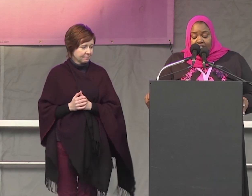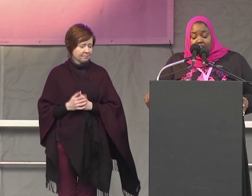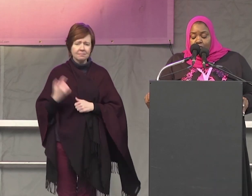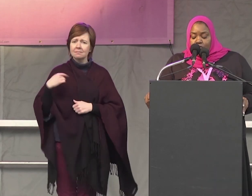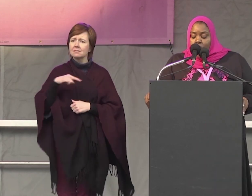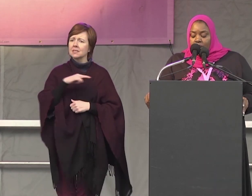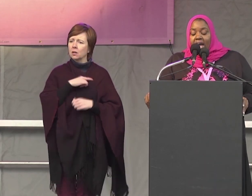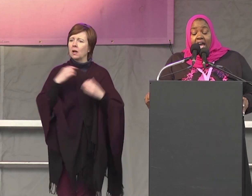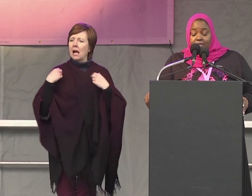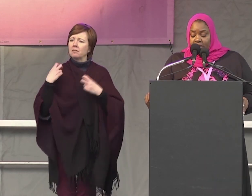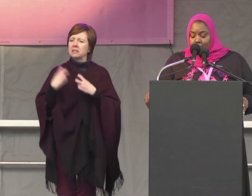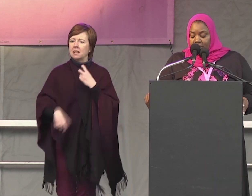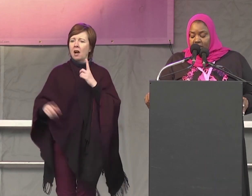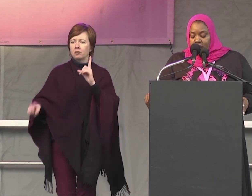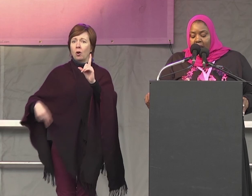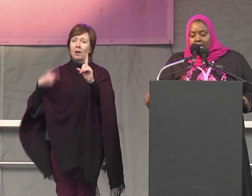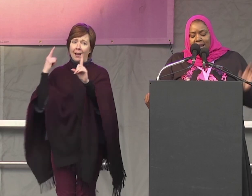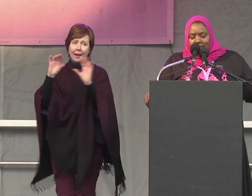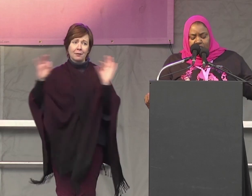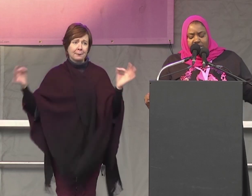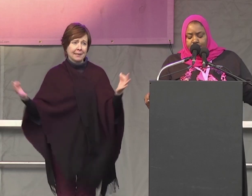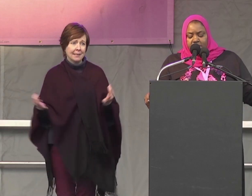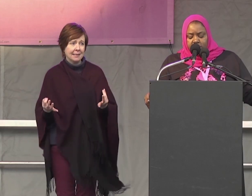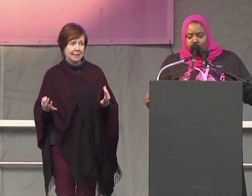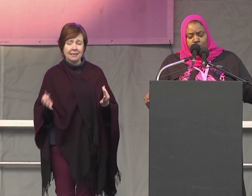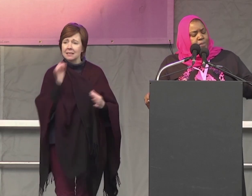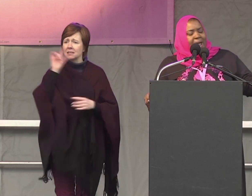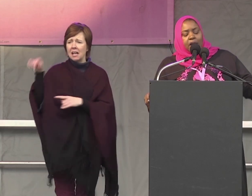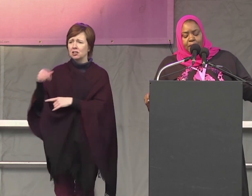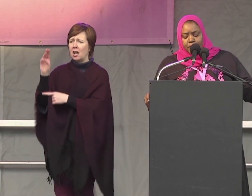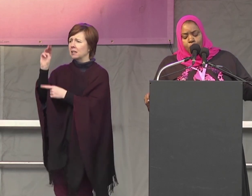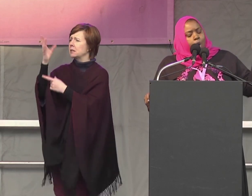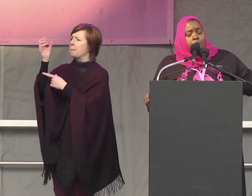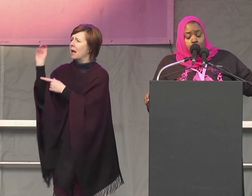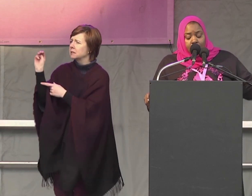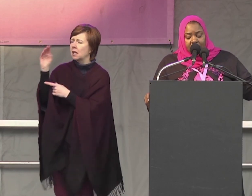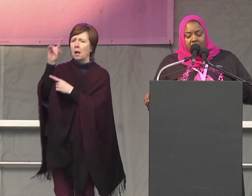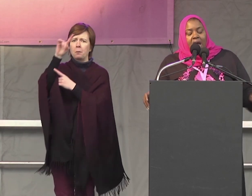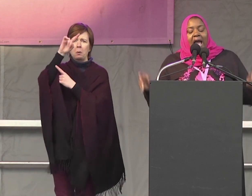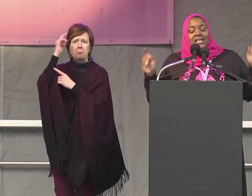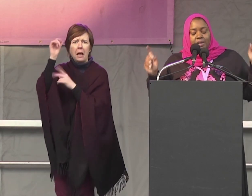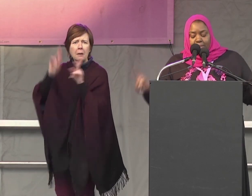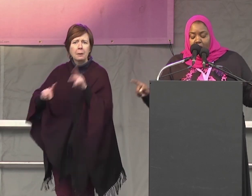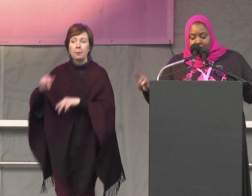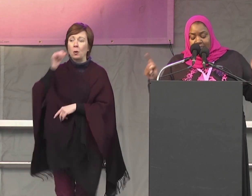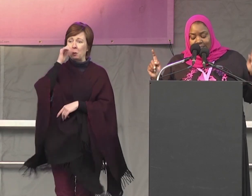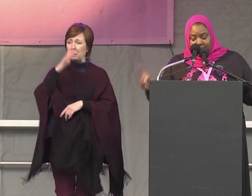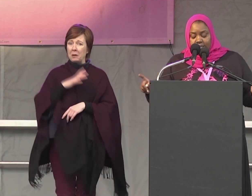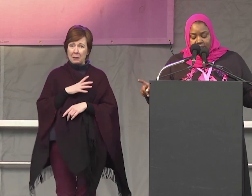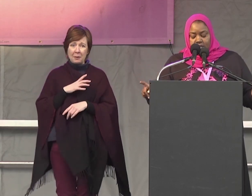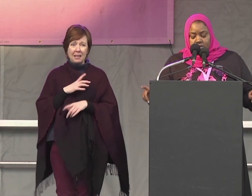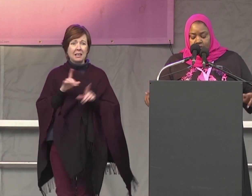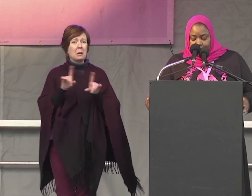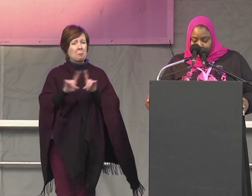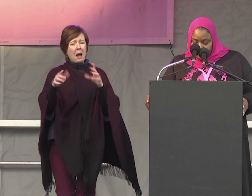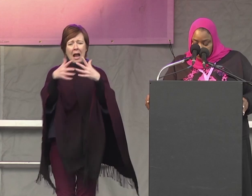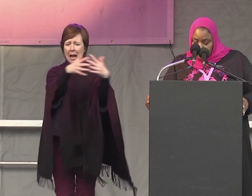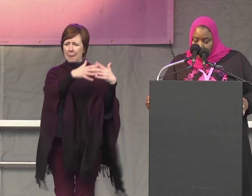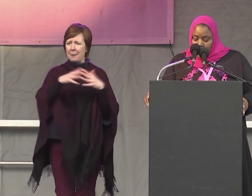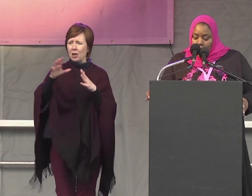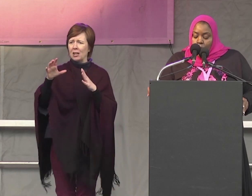We have a tough road ahead, family, and not just Muslims or Black people or women, as American